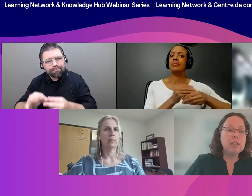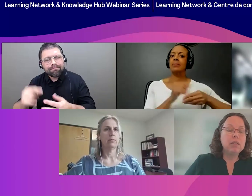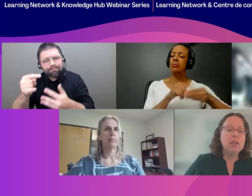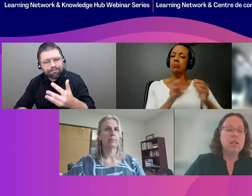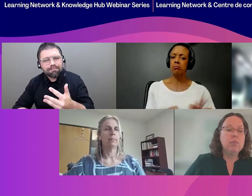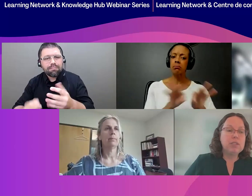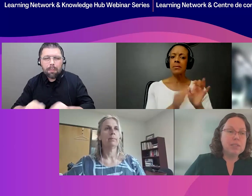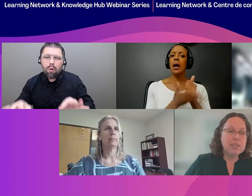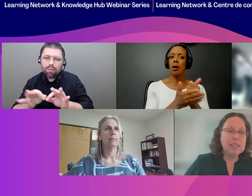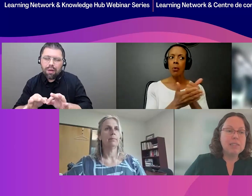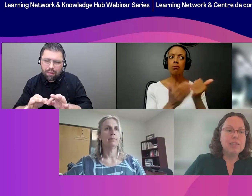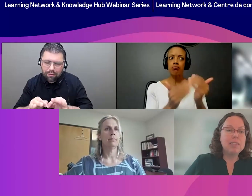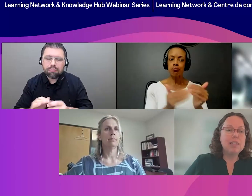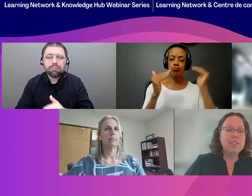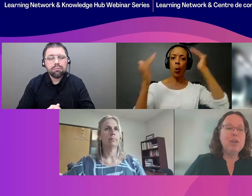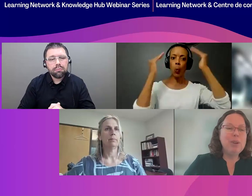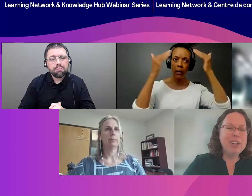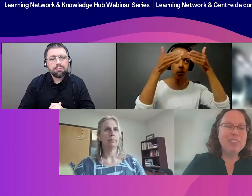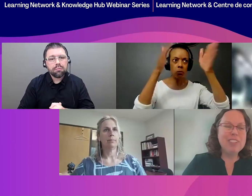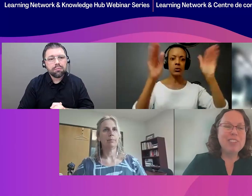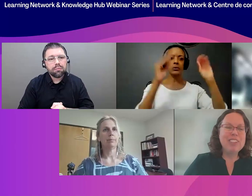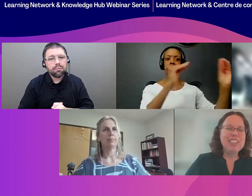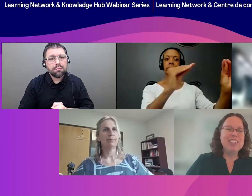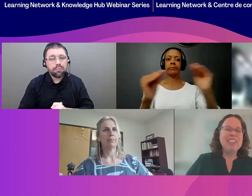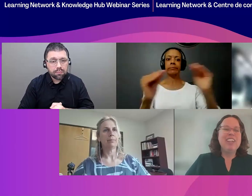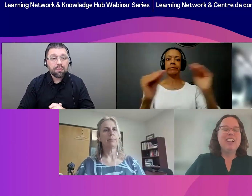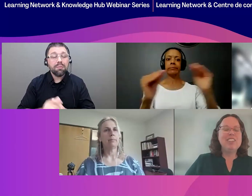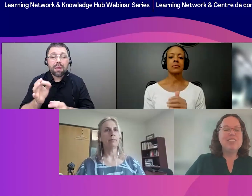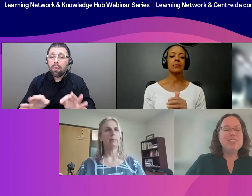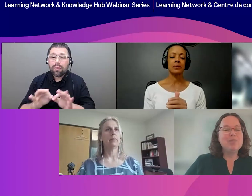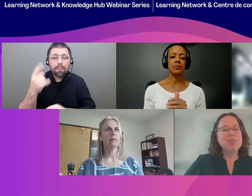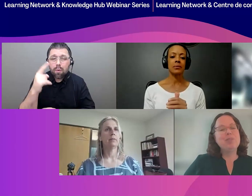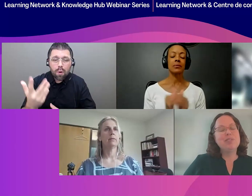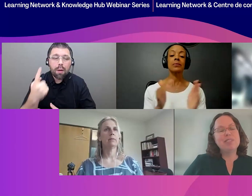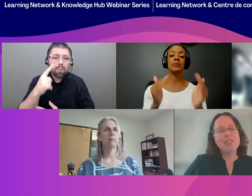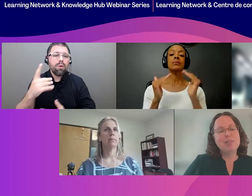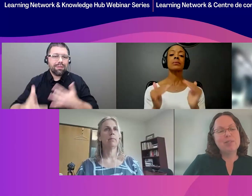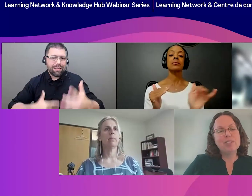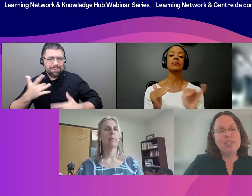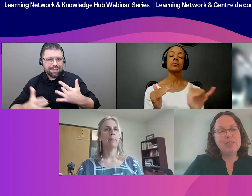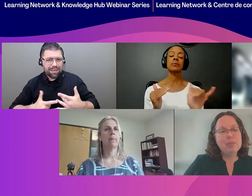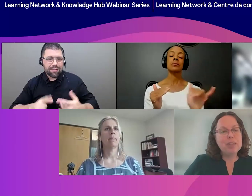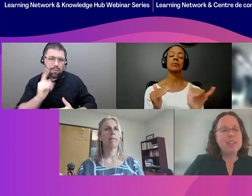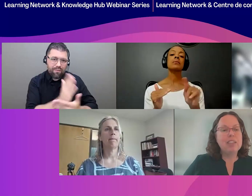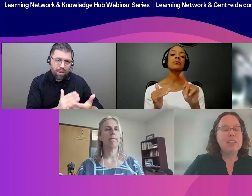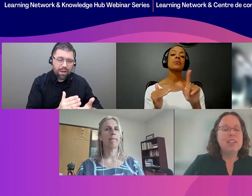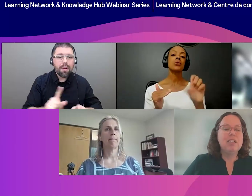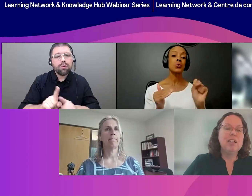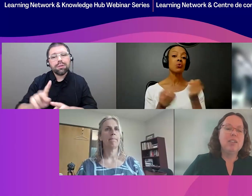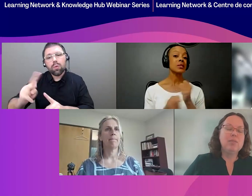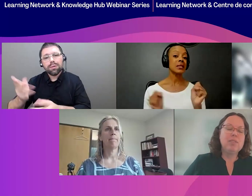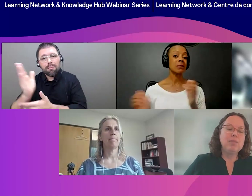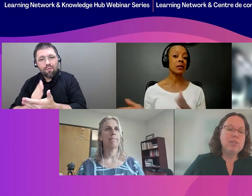awareness raising, which is, I guess, the second point I've included here. Also, some tools for safety